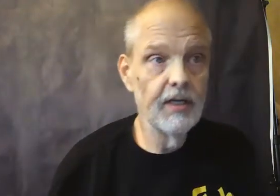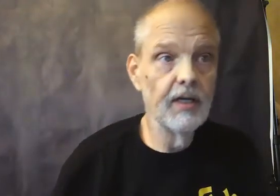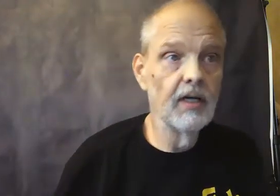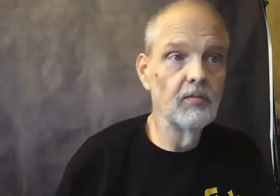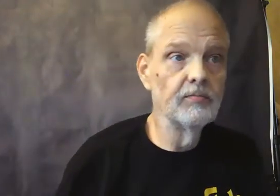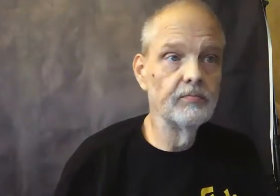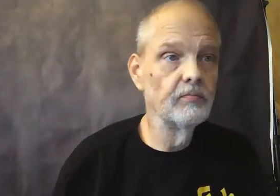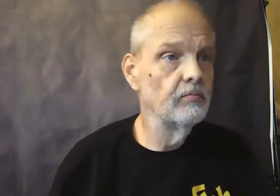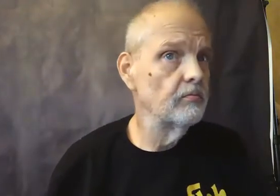say,